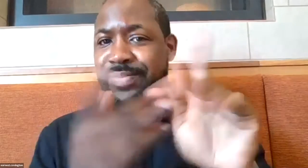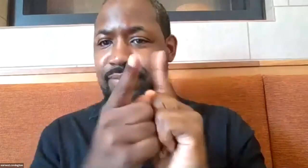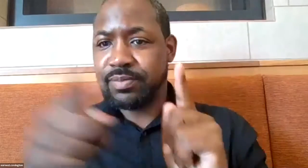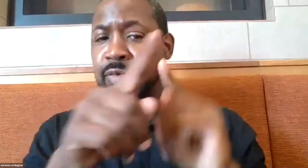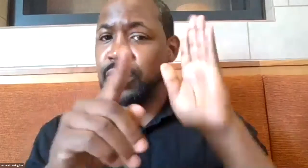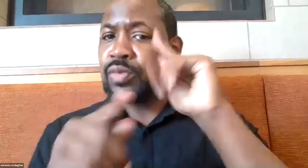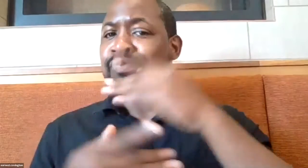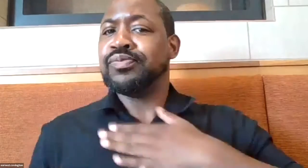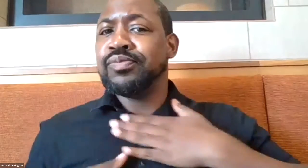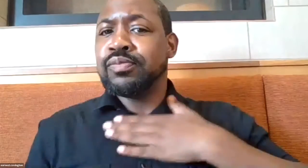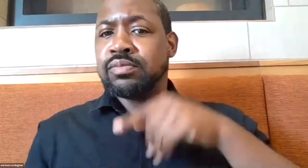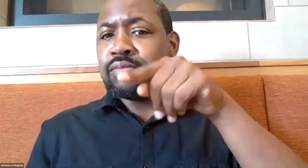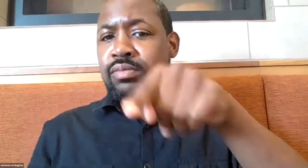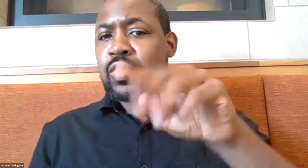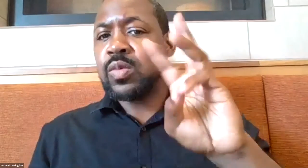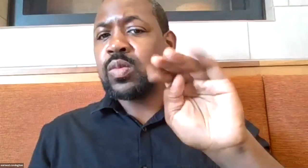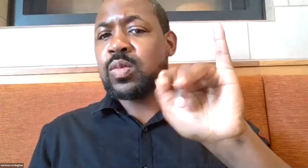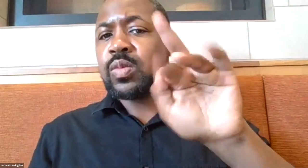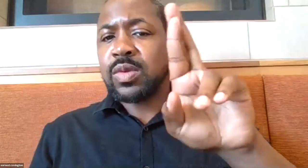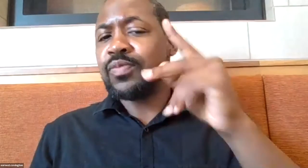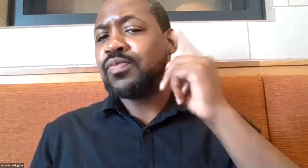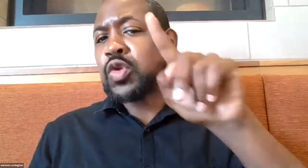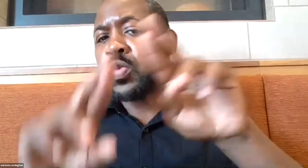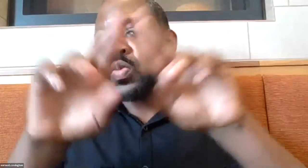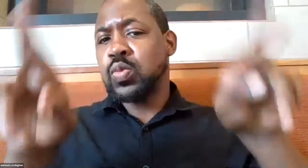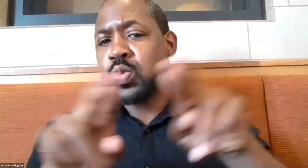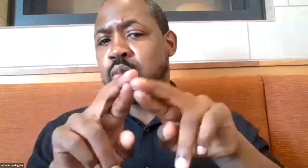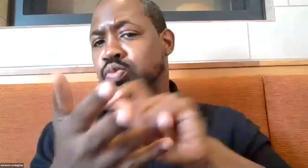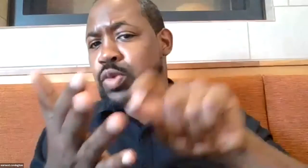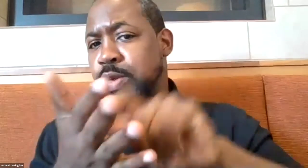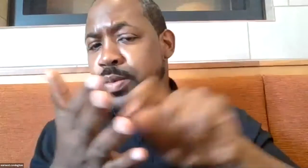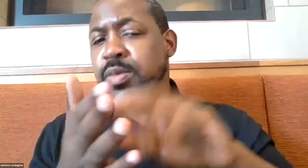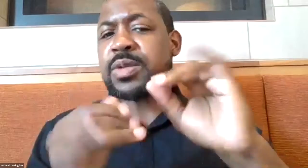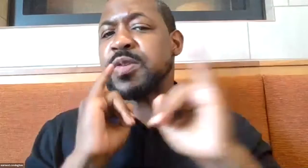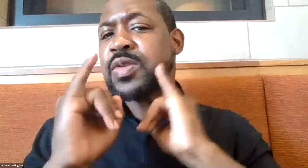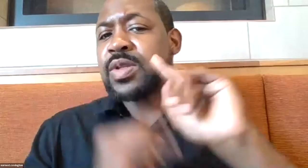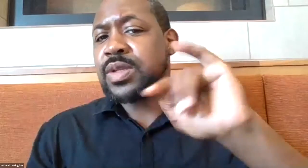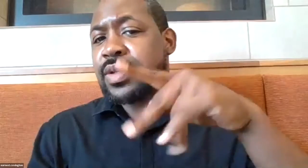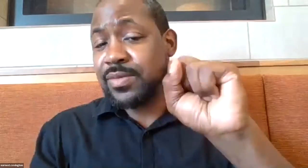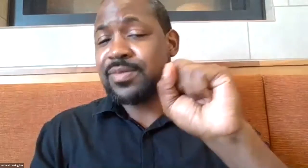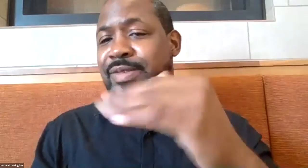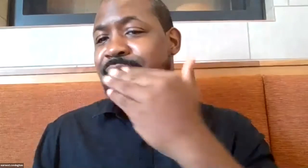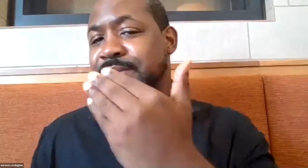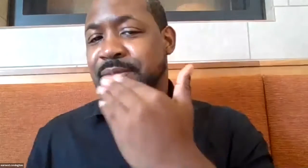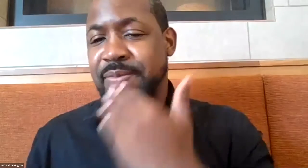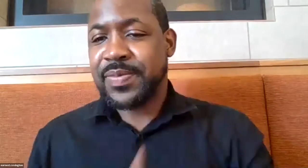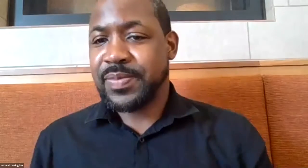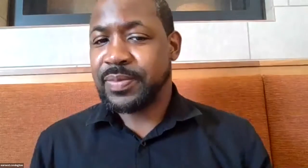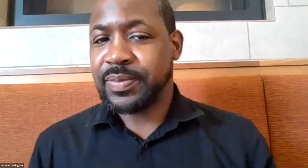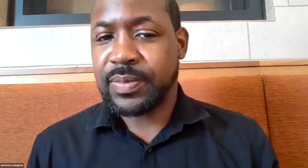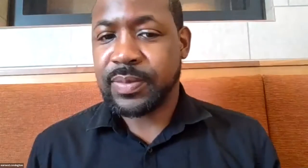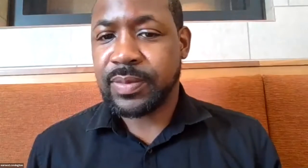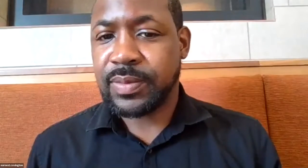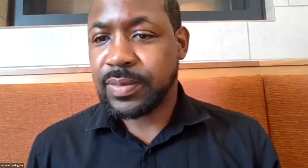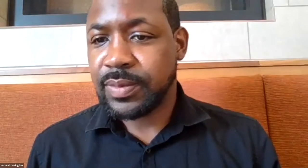and Hard of Hearing. Very nice to see all of you. And it's my pleasure to welcome Cindy to talk to us about resume